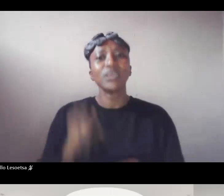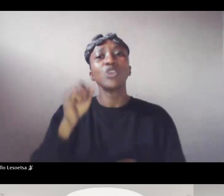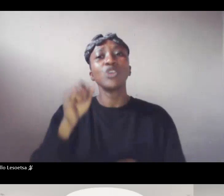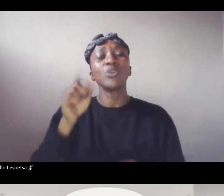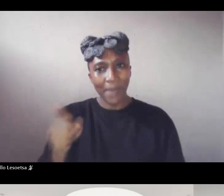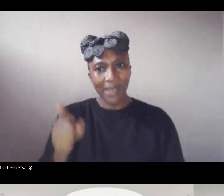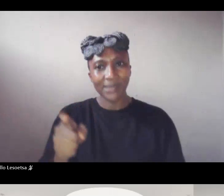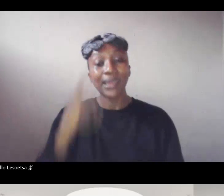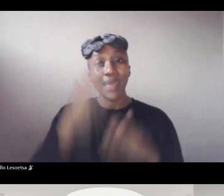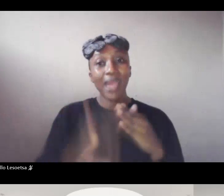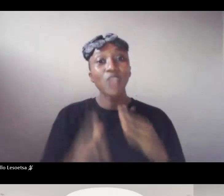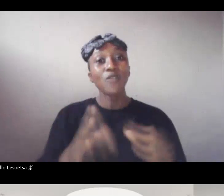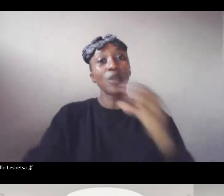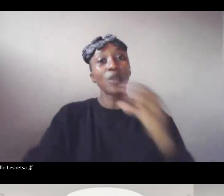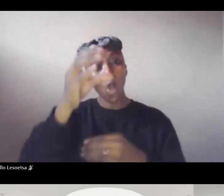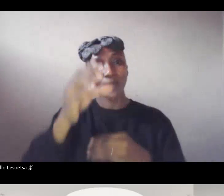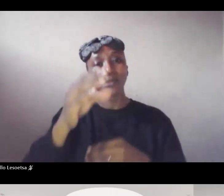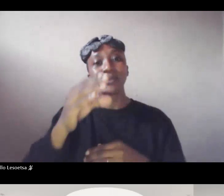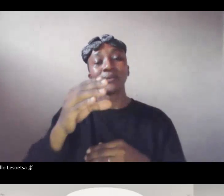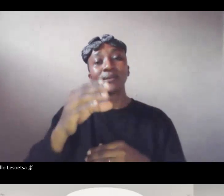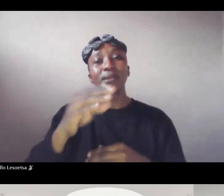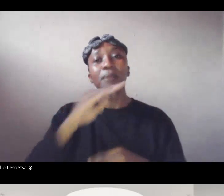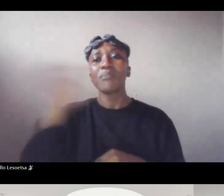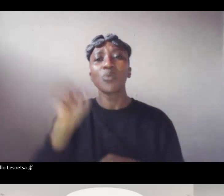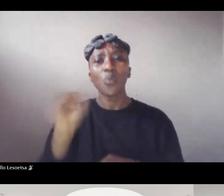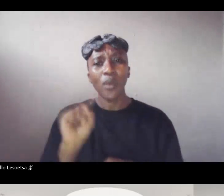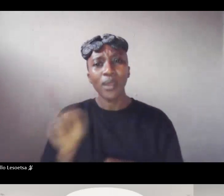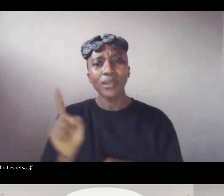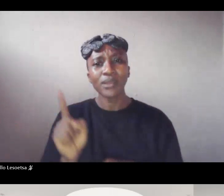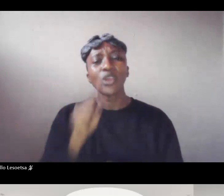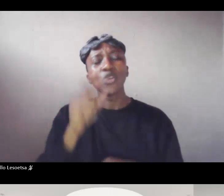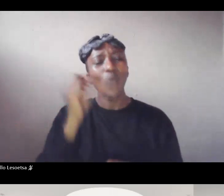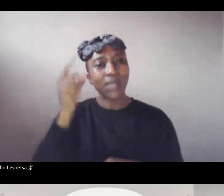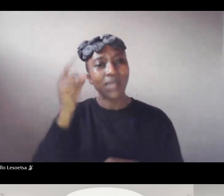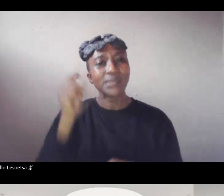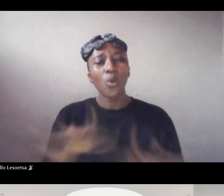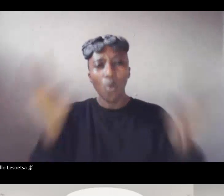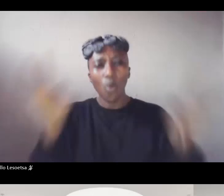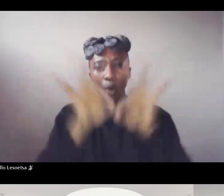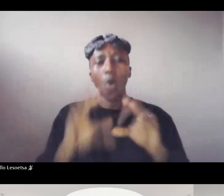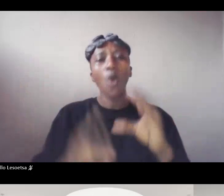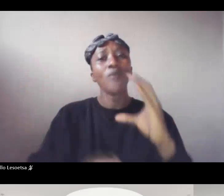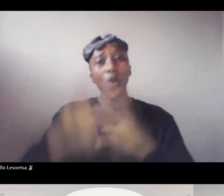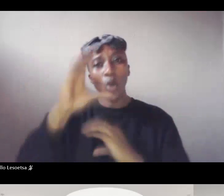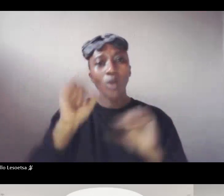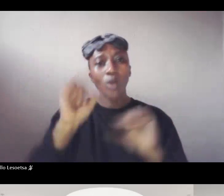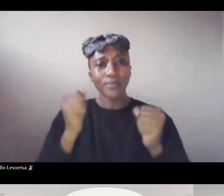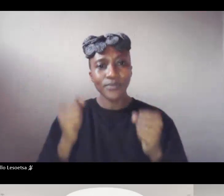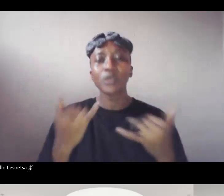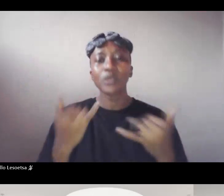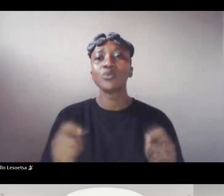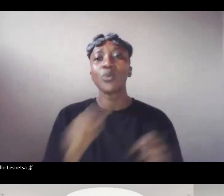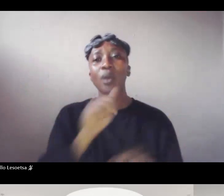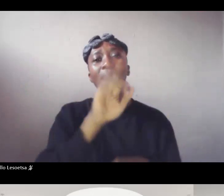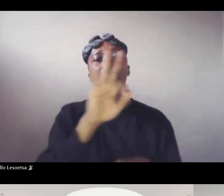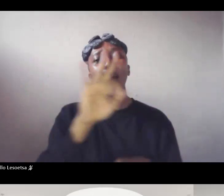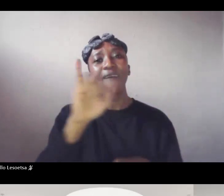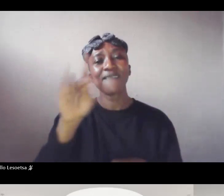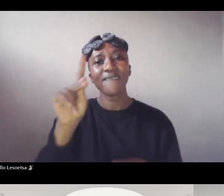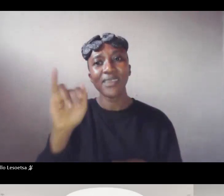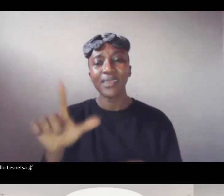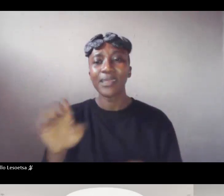then you've not gotten the core of this course. Okay, and then Fikile says Ilham is rushing to her